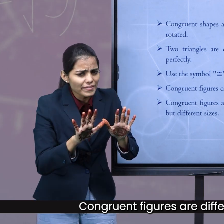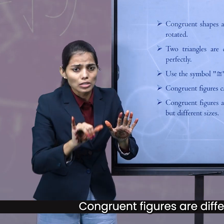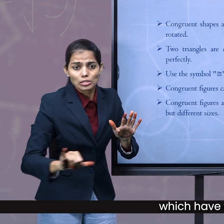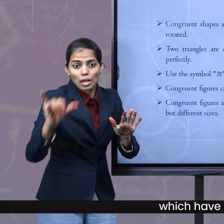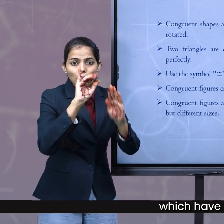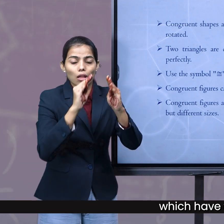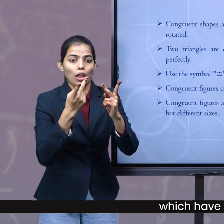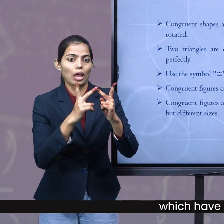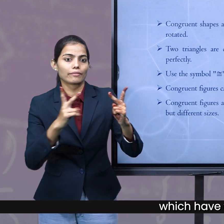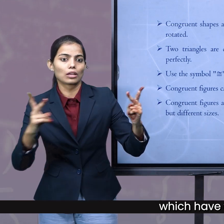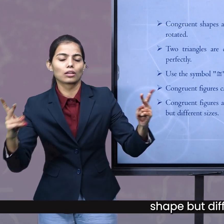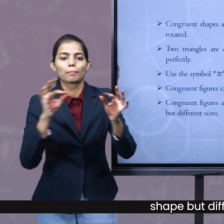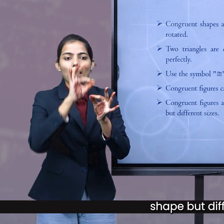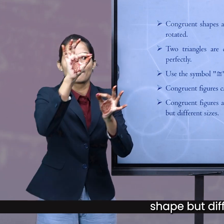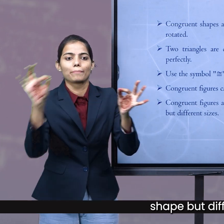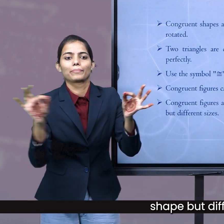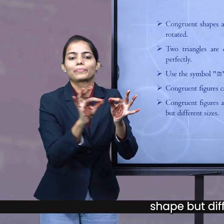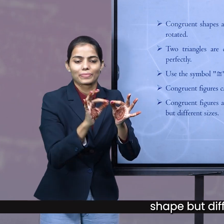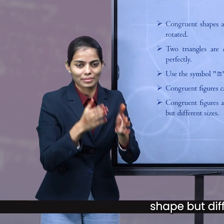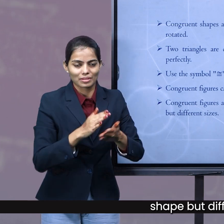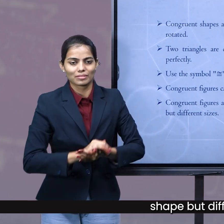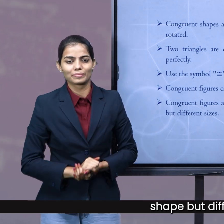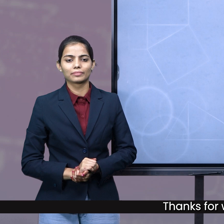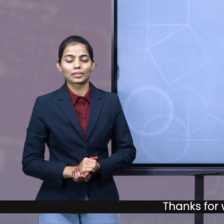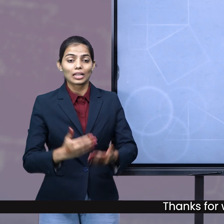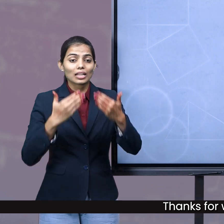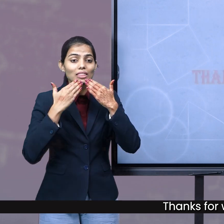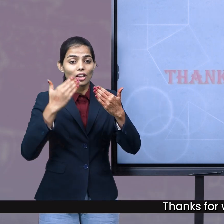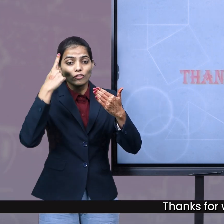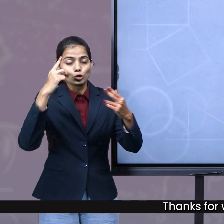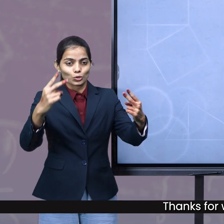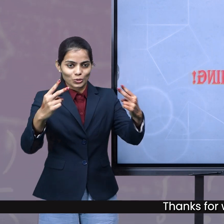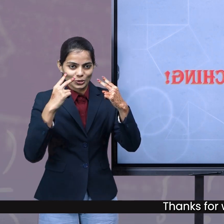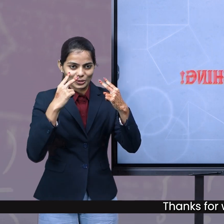which have the same shape but different sizes. Thanks for watching.